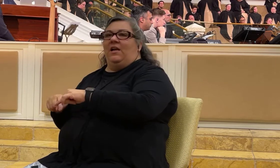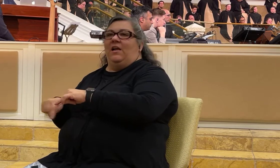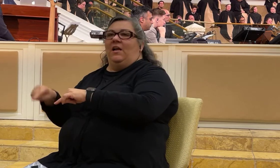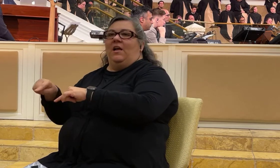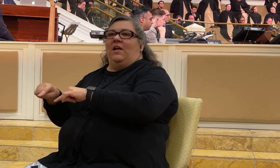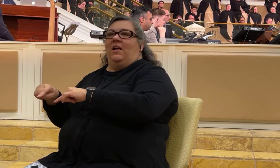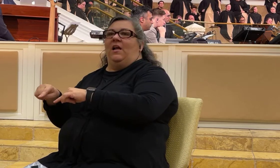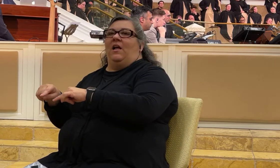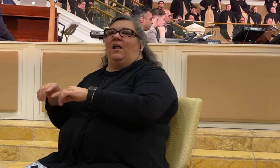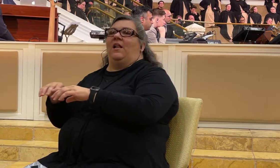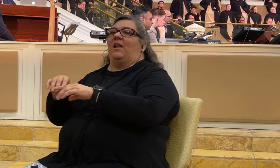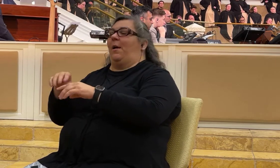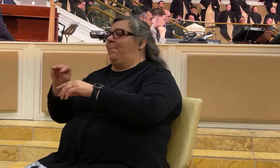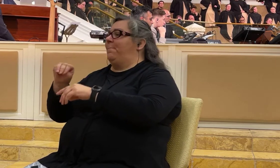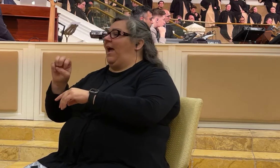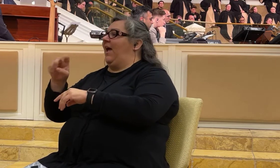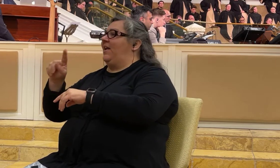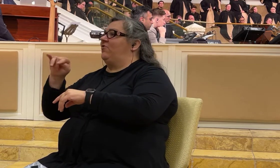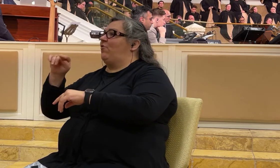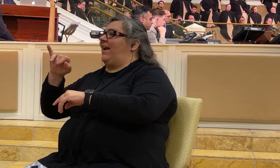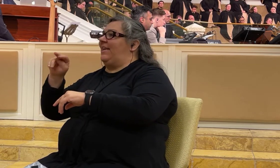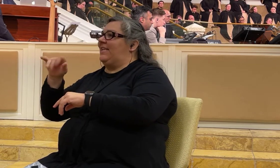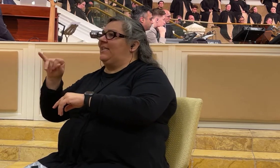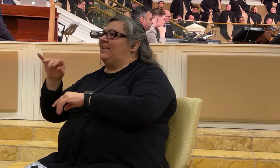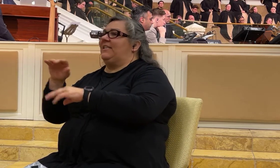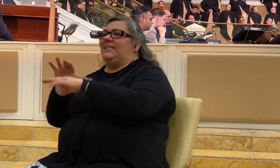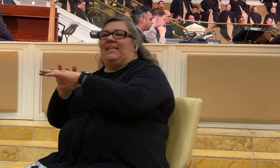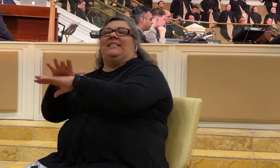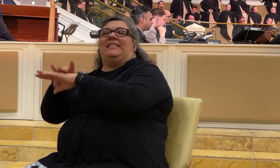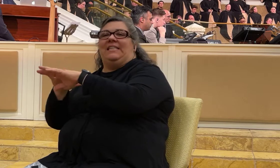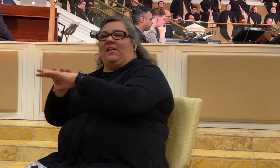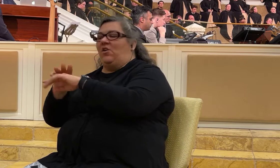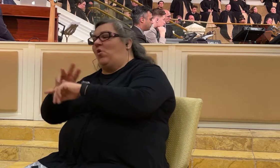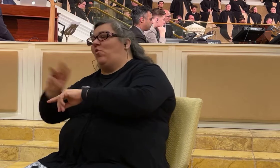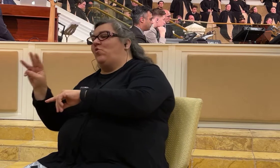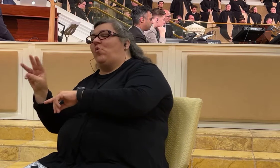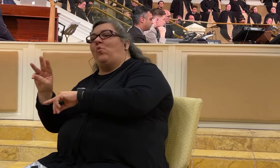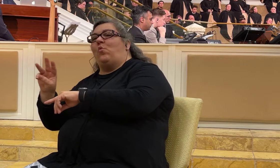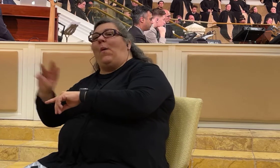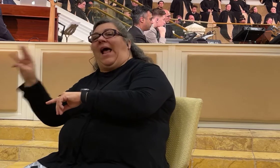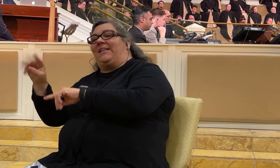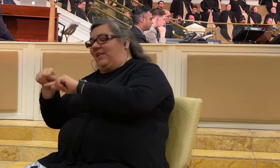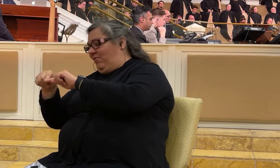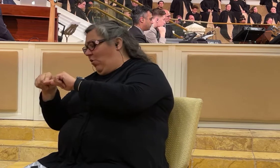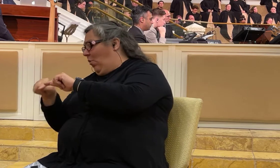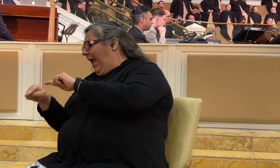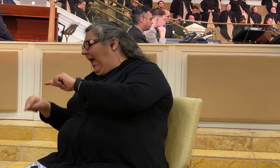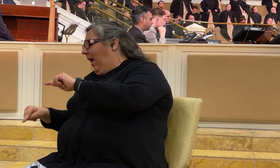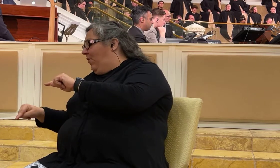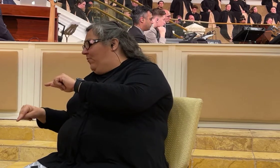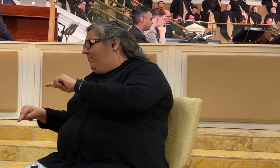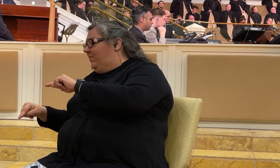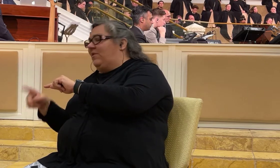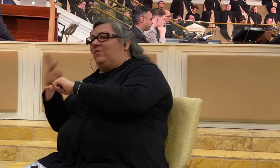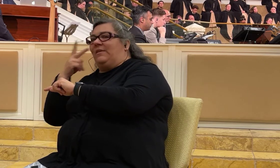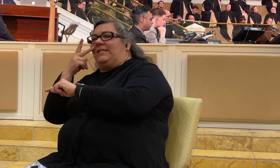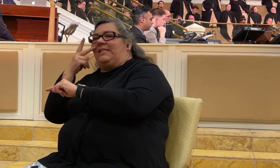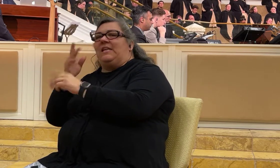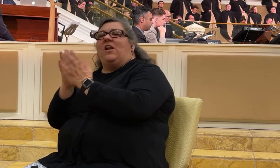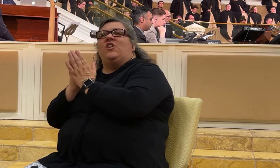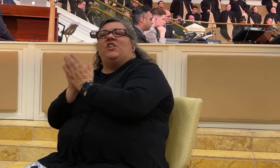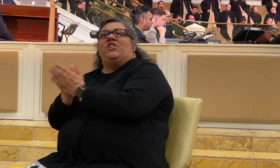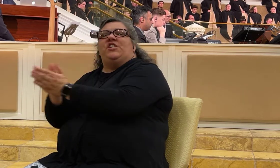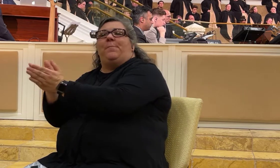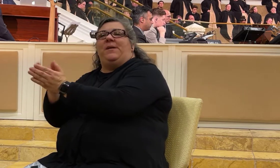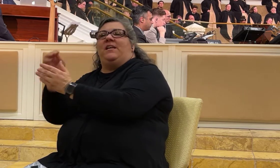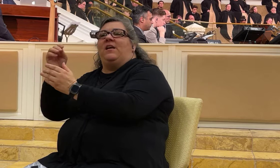The outlet of the Mediterranean Sea is to the west, and if you go out to the west, it takes you out into the great shipping lanes